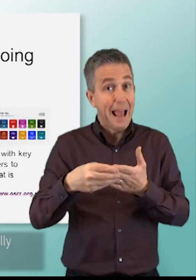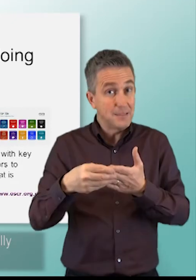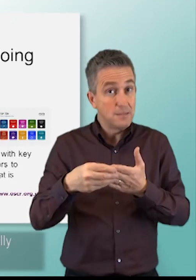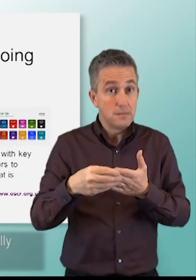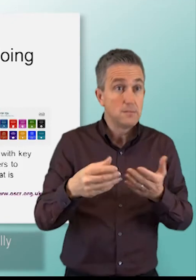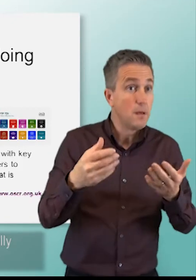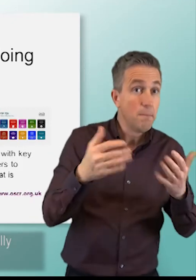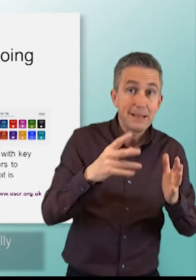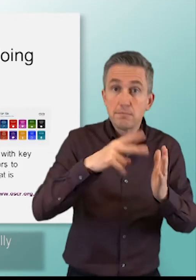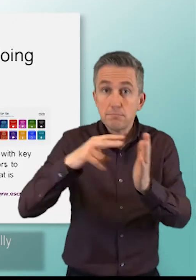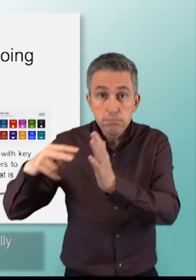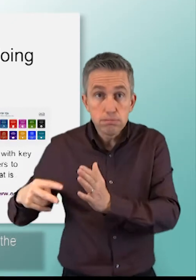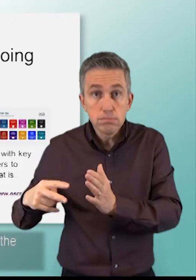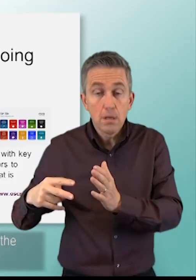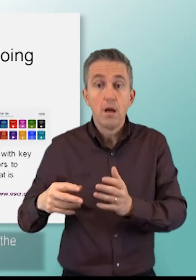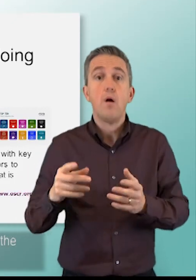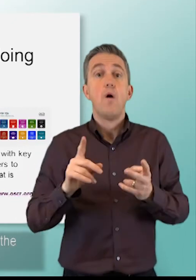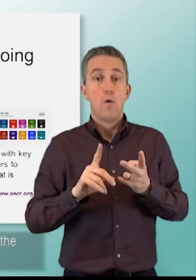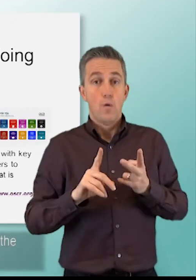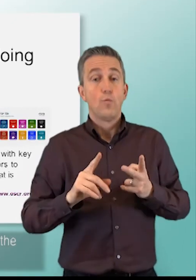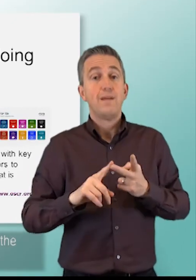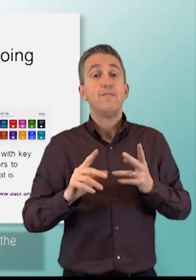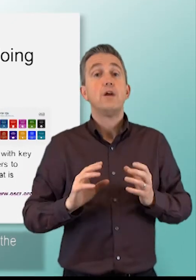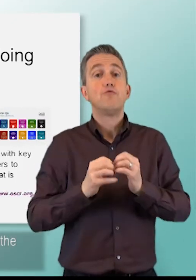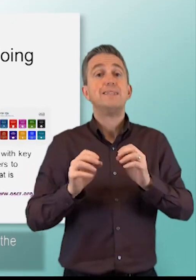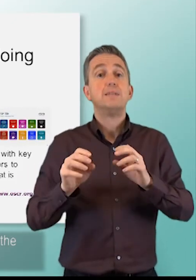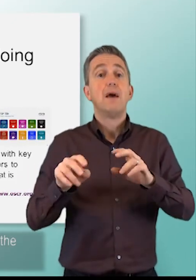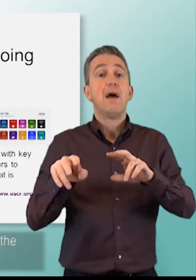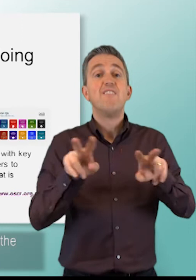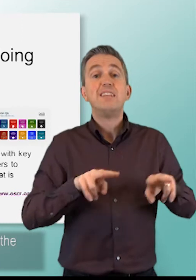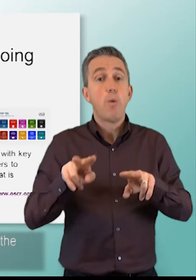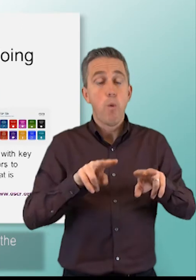hopefully people have had a chance to look at that. We've got a little video